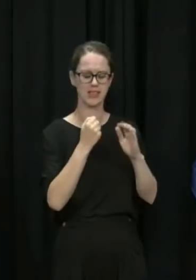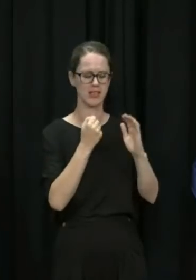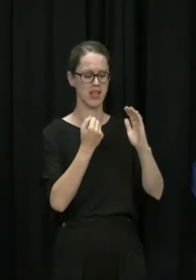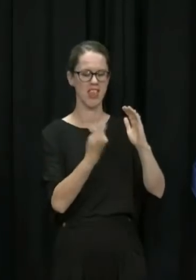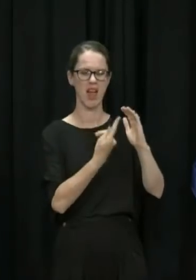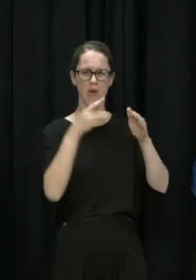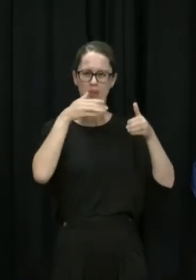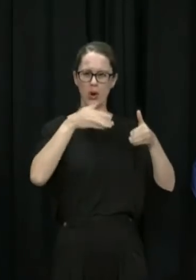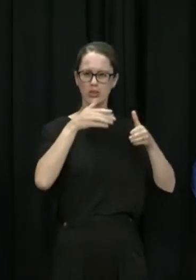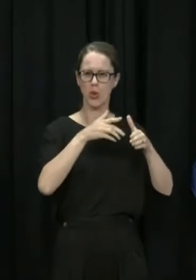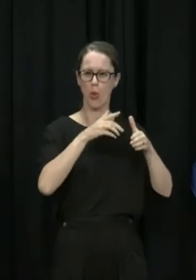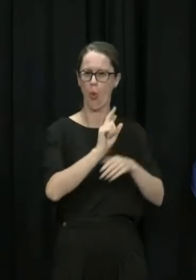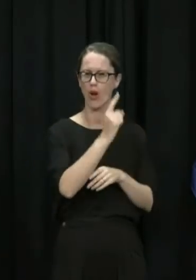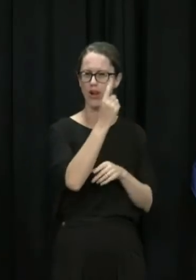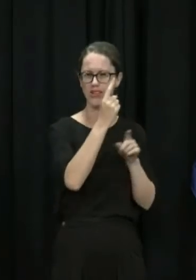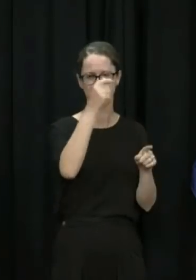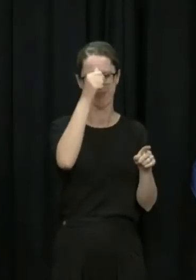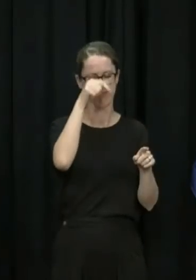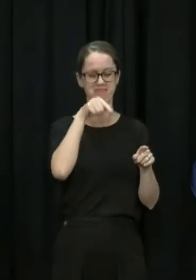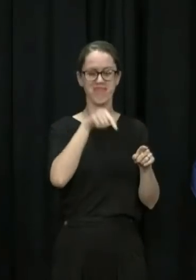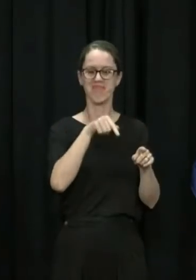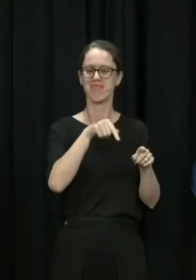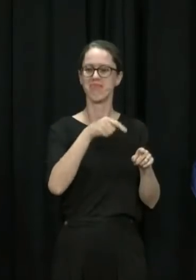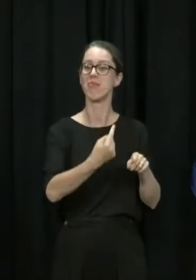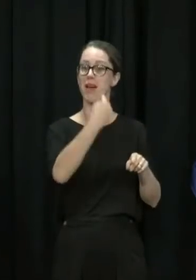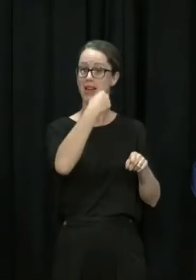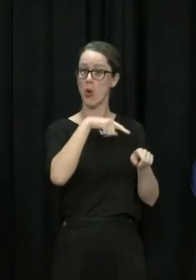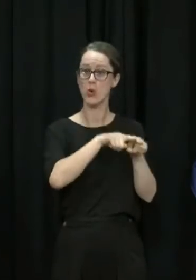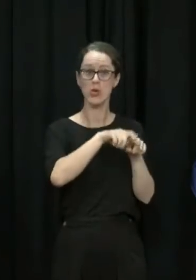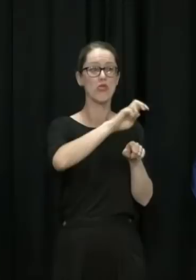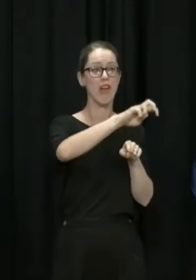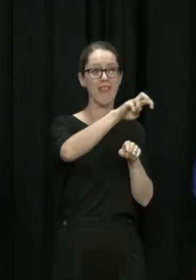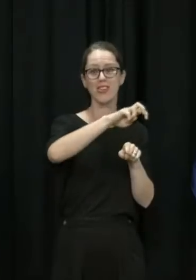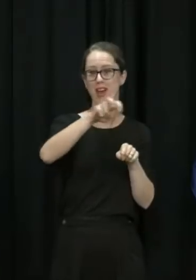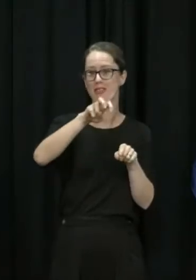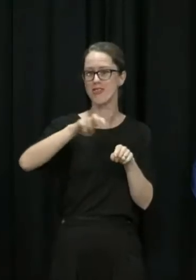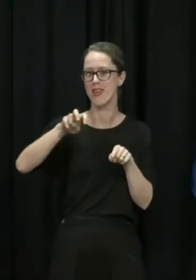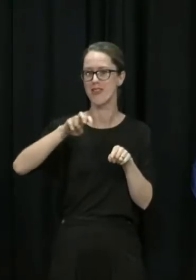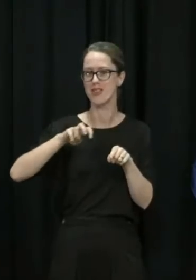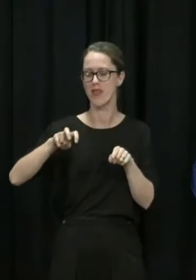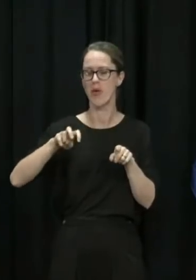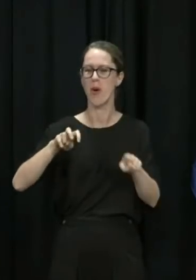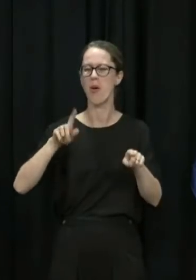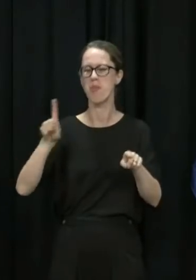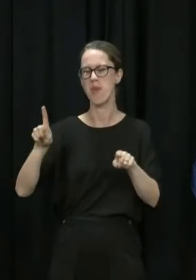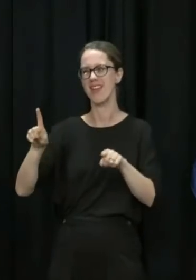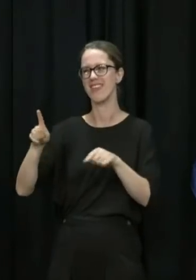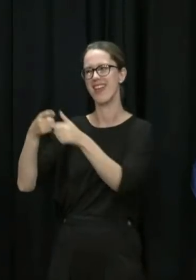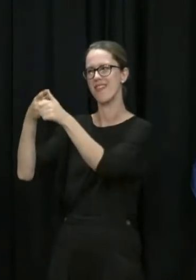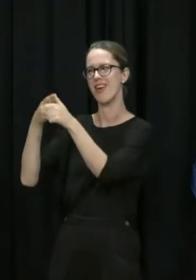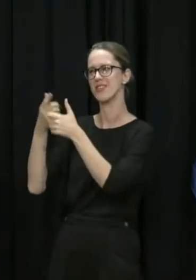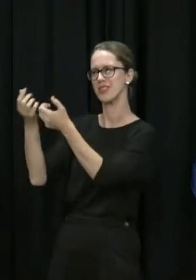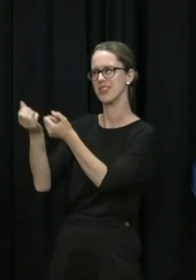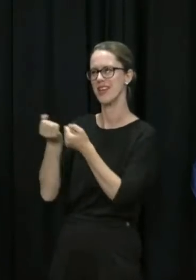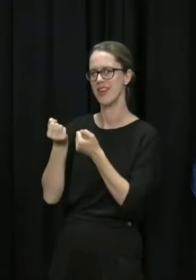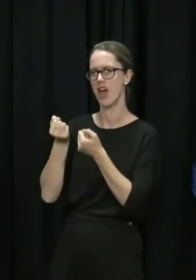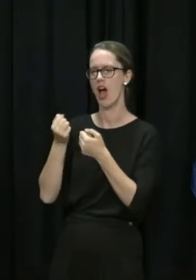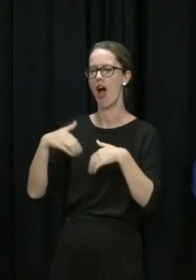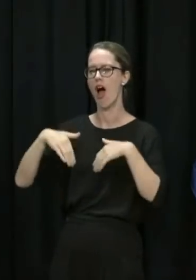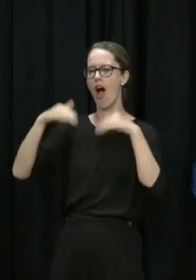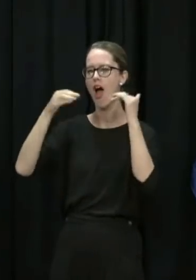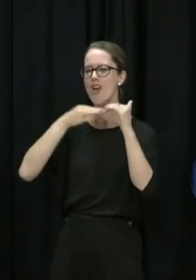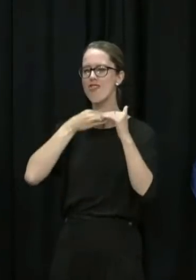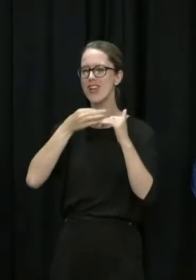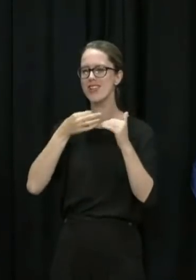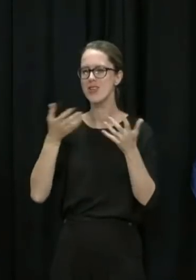in Auckland, despite having travelled at that time to other parts of the country, public health advice at that point was that the